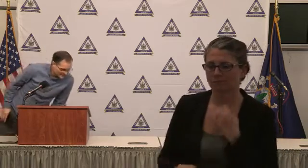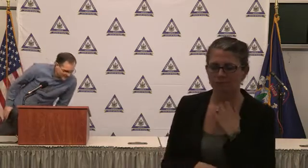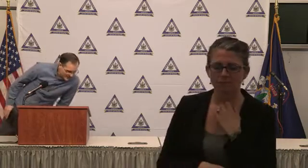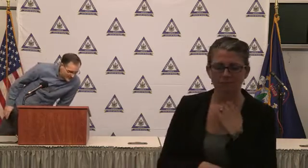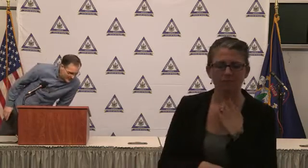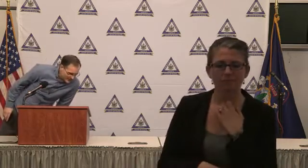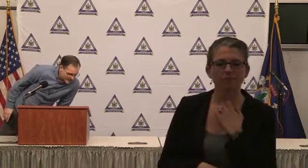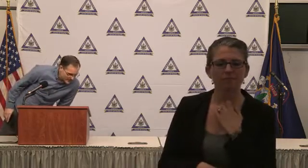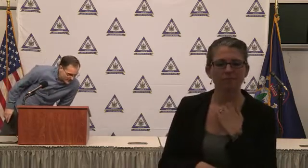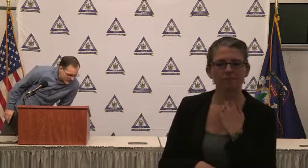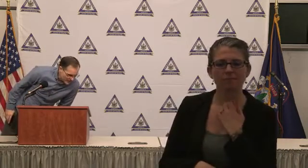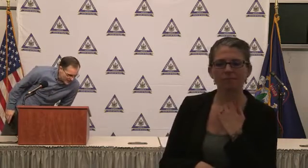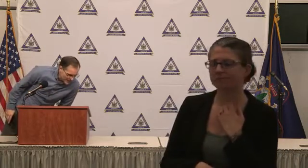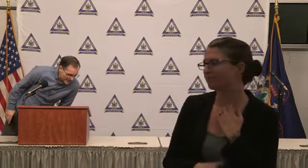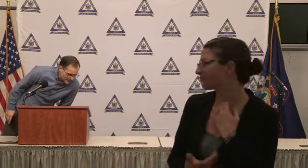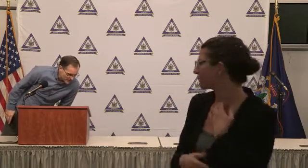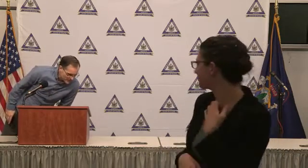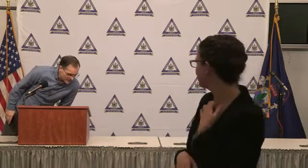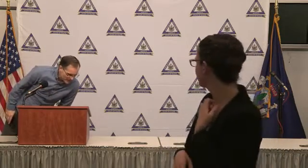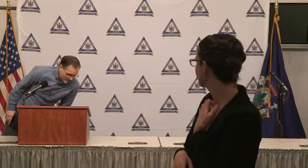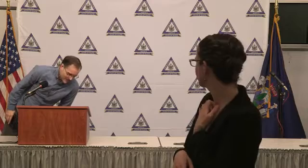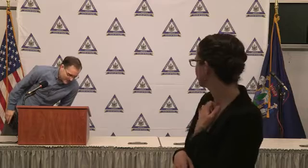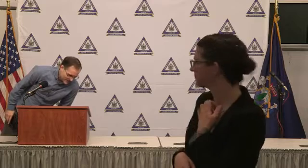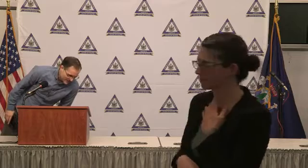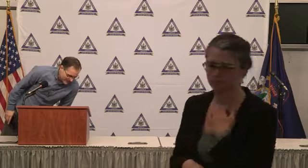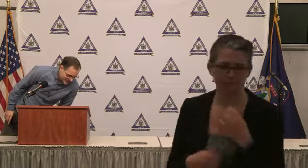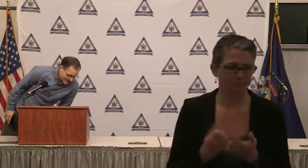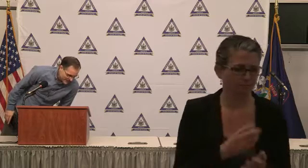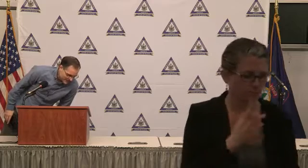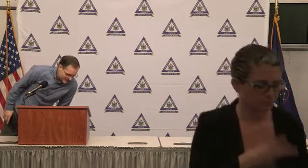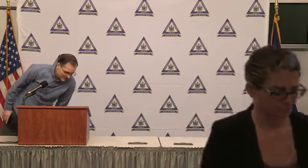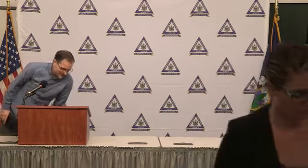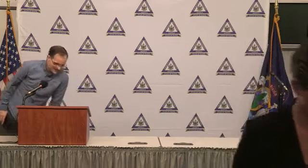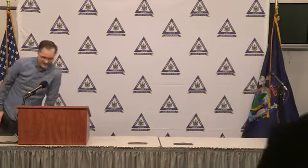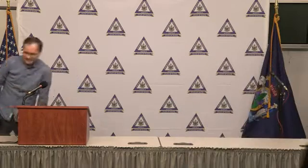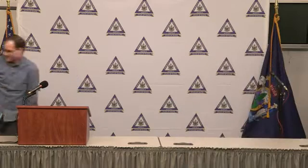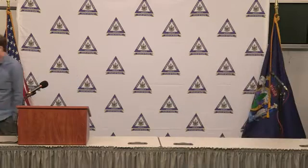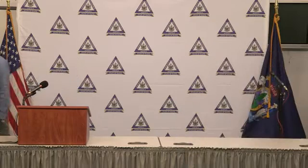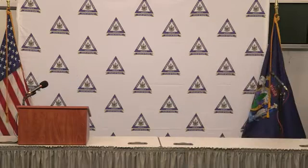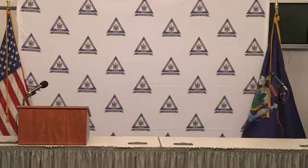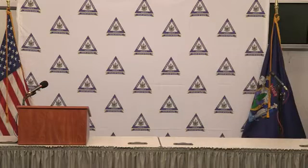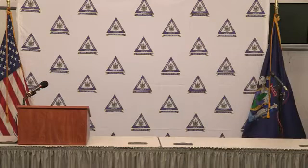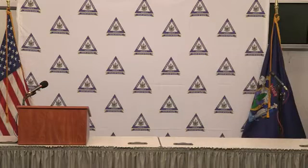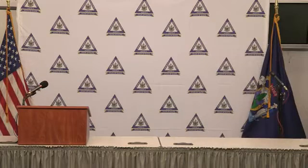People on the phone, you can mute and unmute by pressing *6.